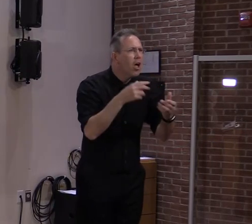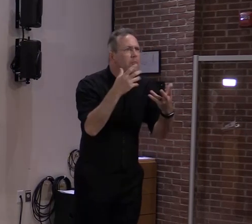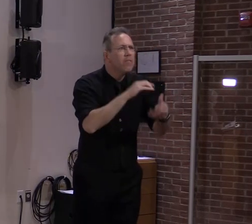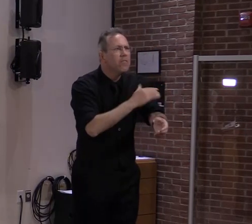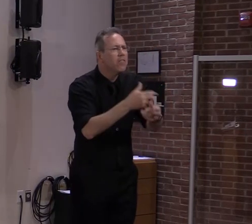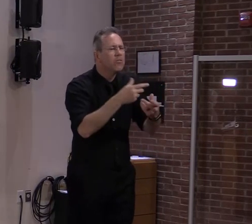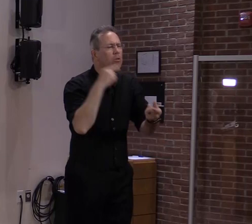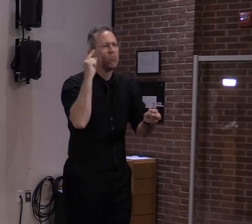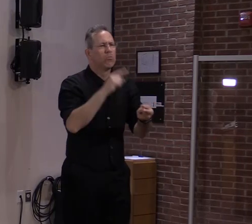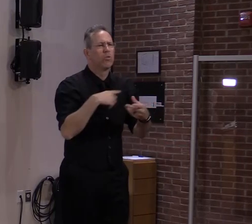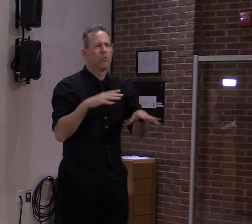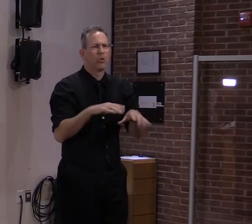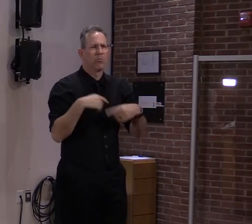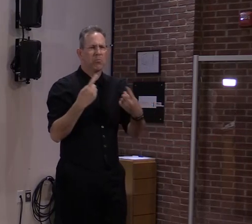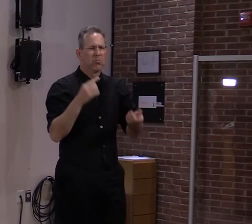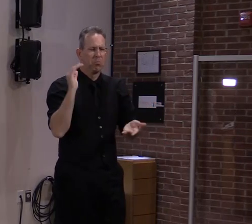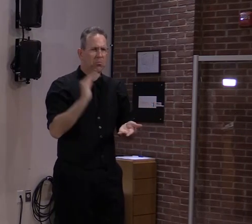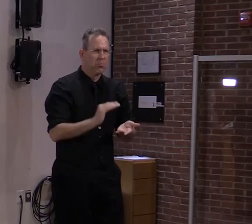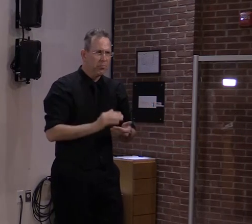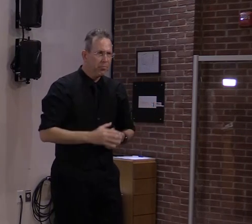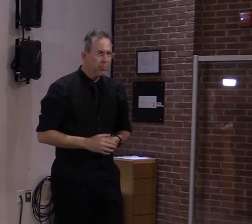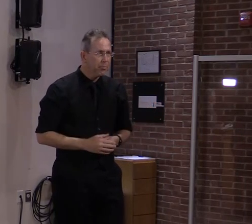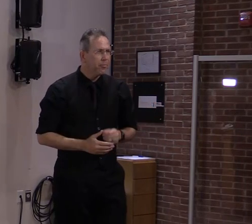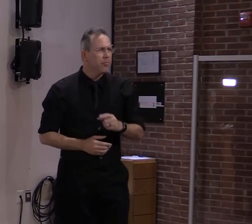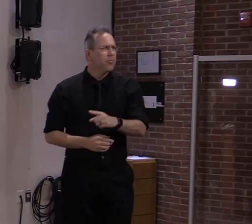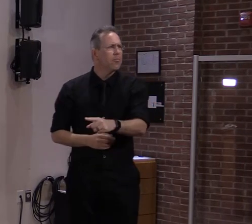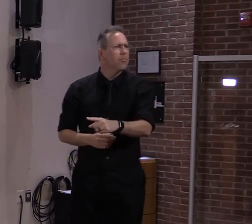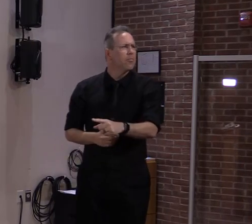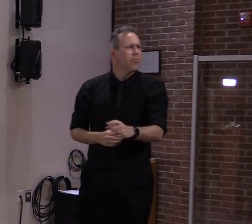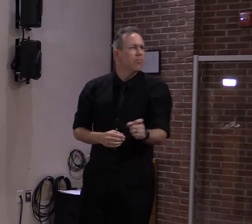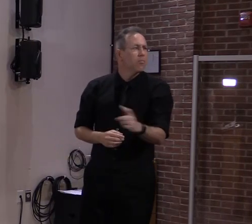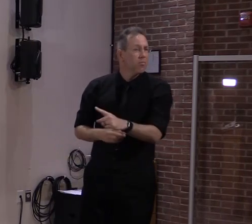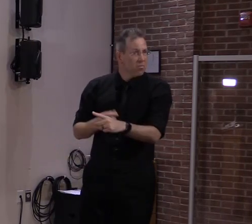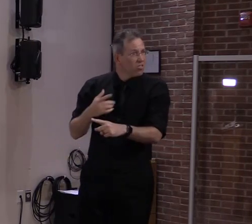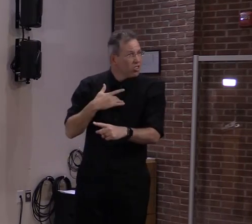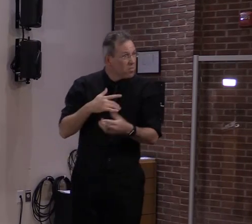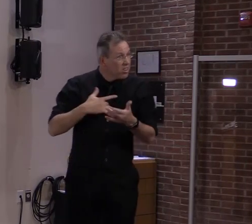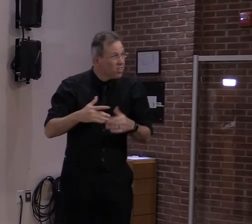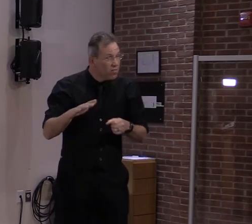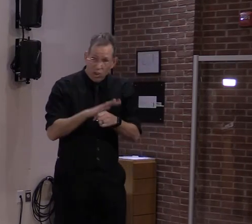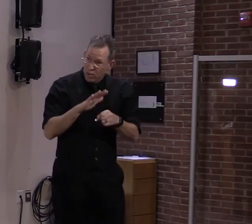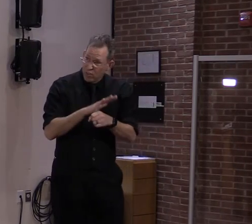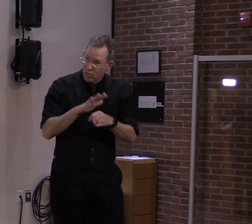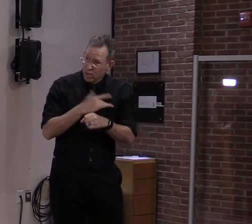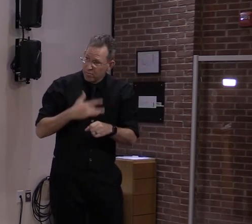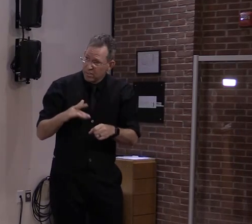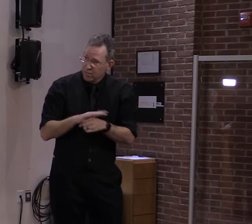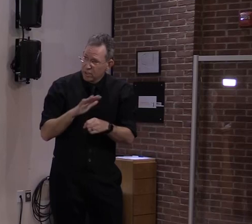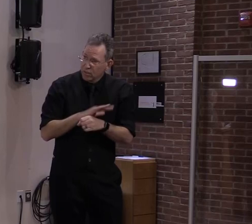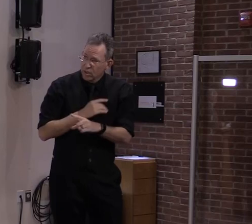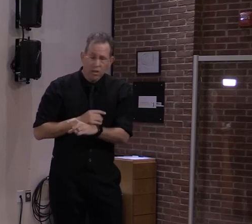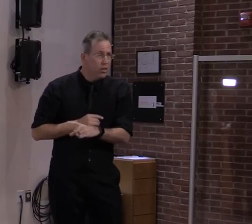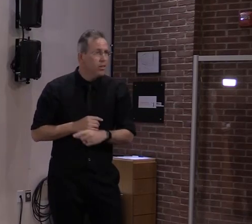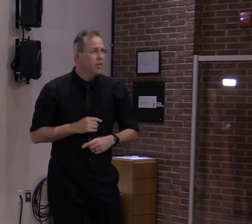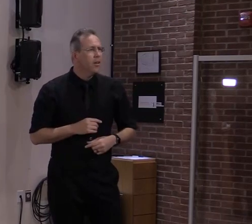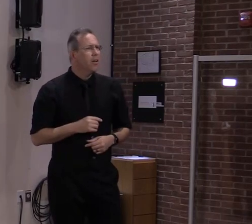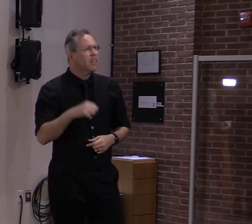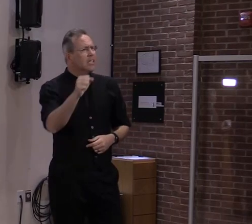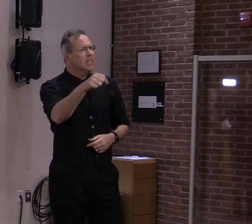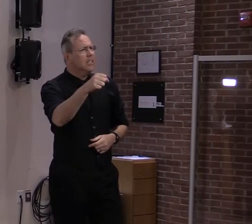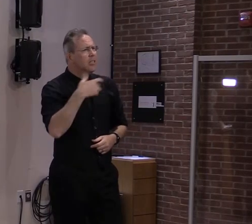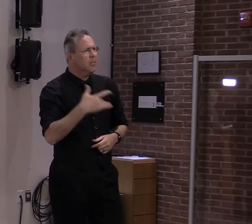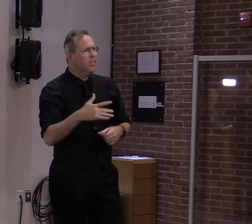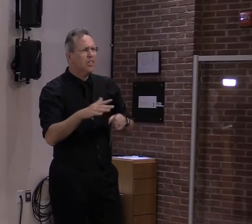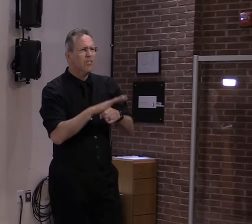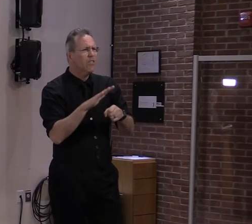up? Yeah, they're filling up, or we're filling them up by announcing that there are spots, like I did with Grand